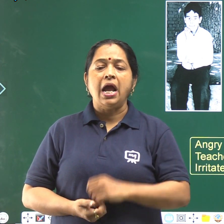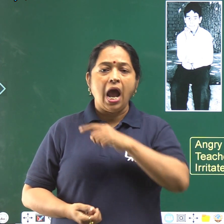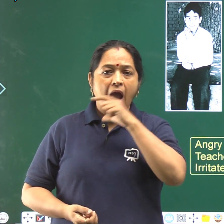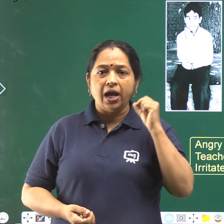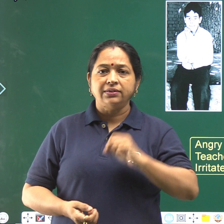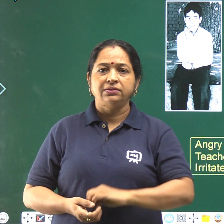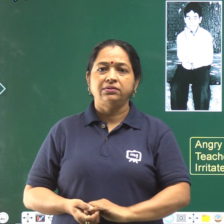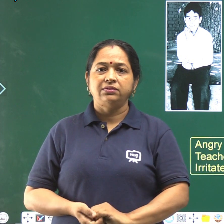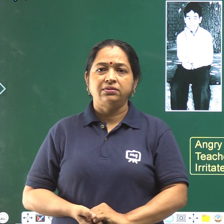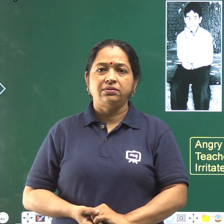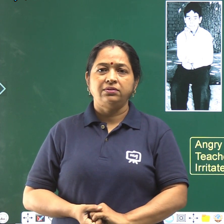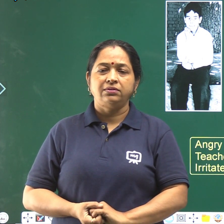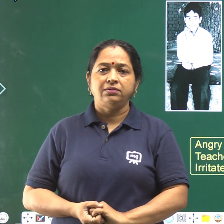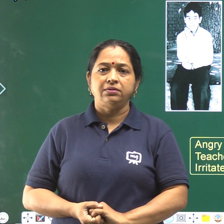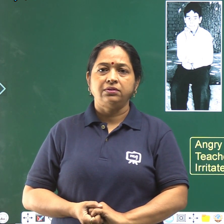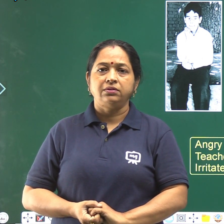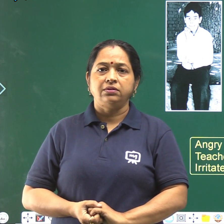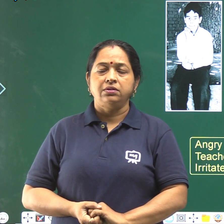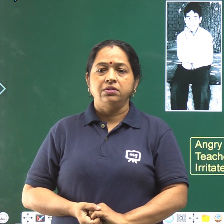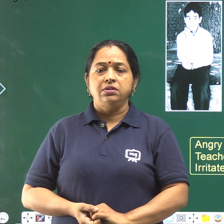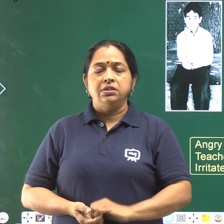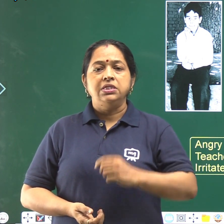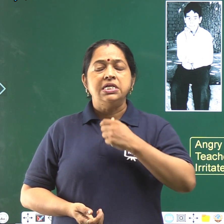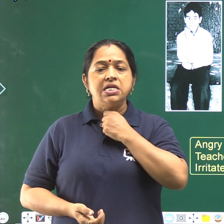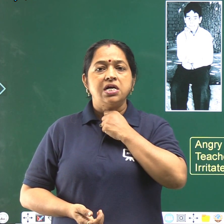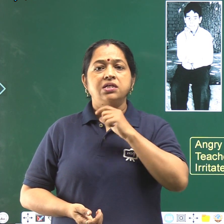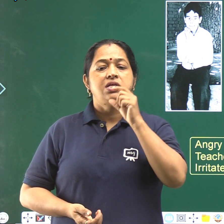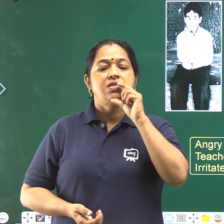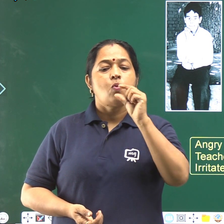and trust his words.